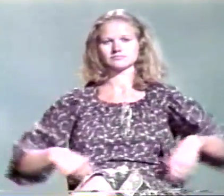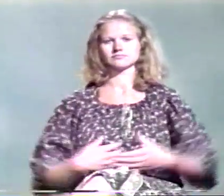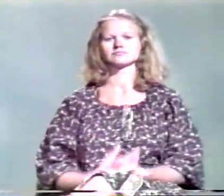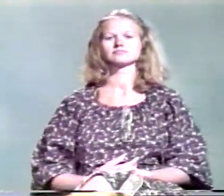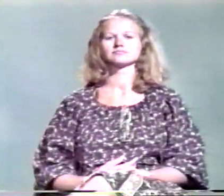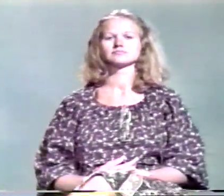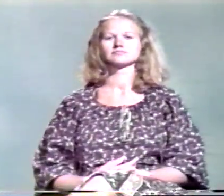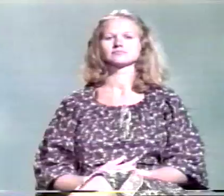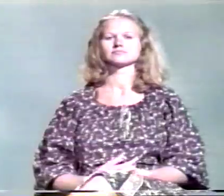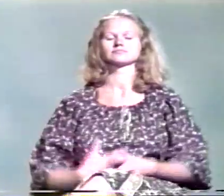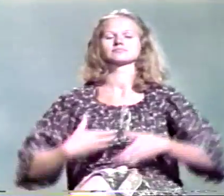A bikini.